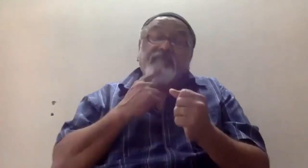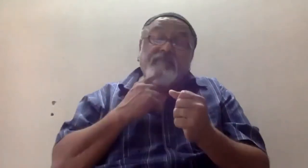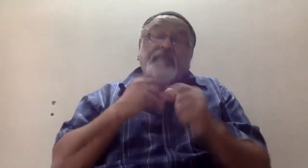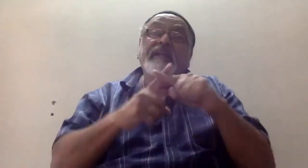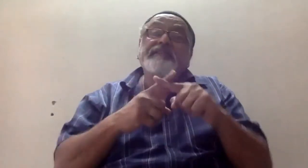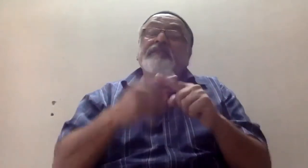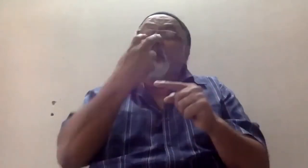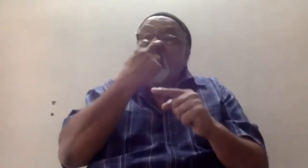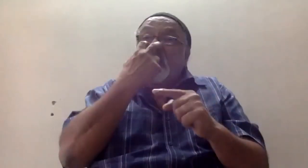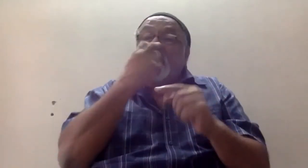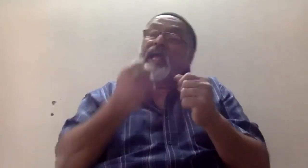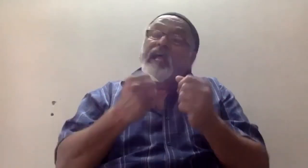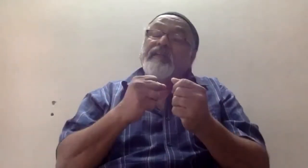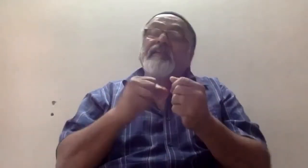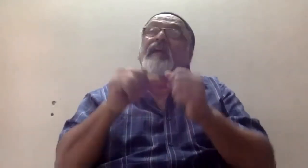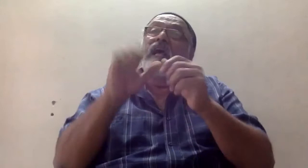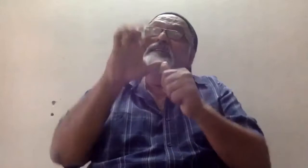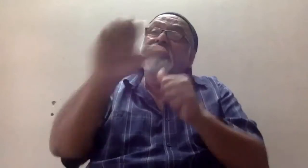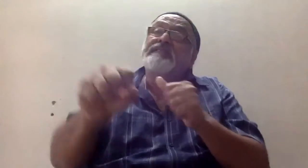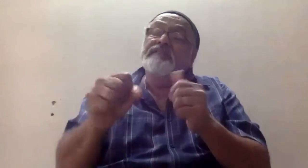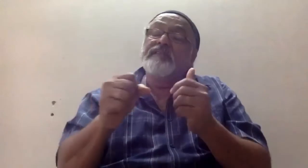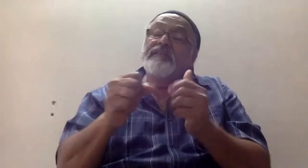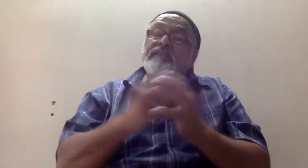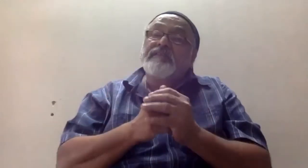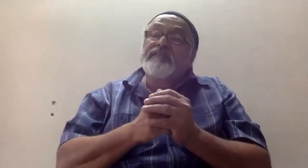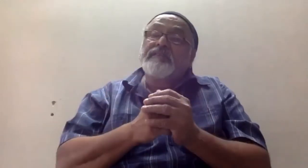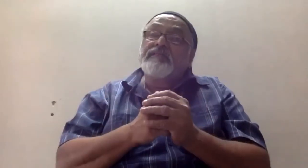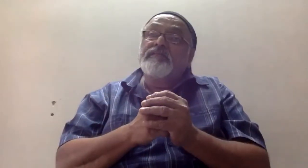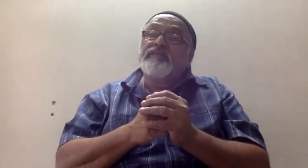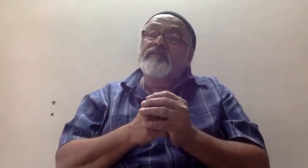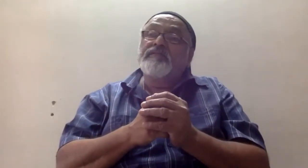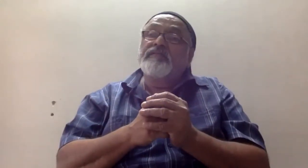Can I use the website, a person who's relying completely on mouse?